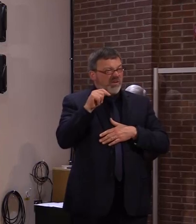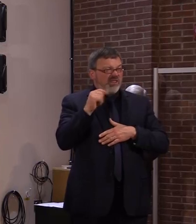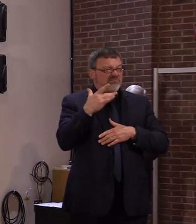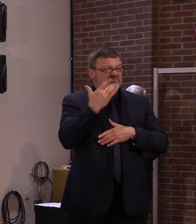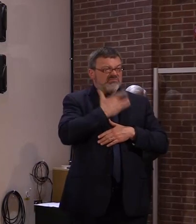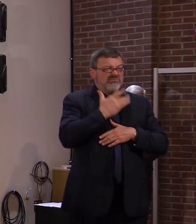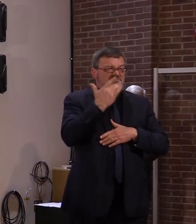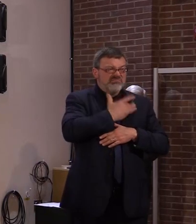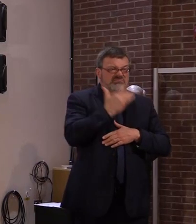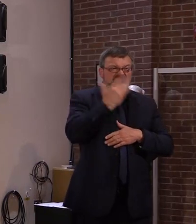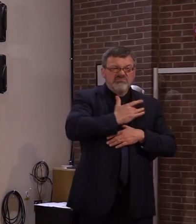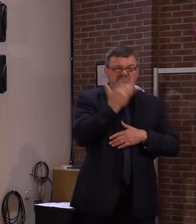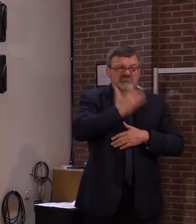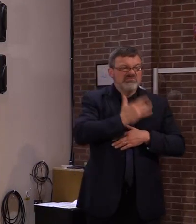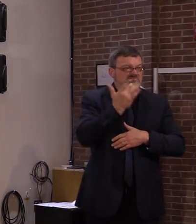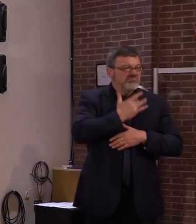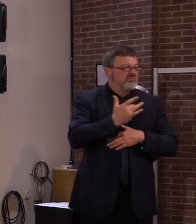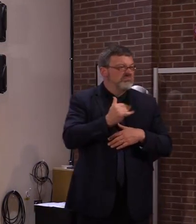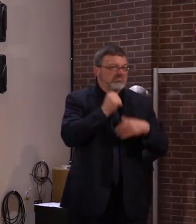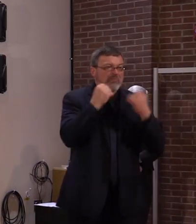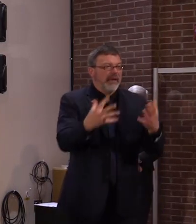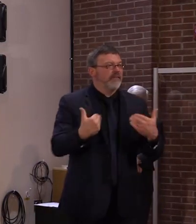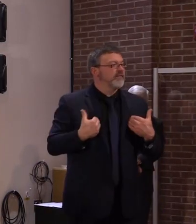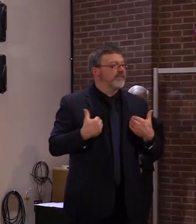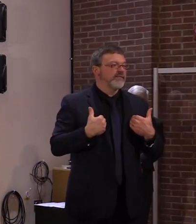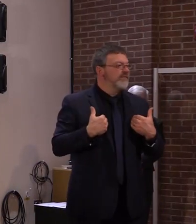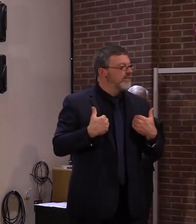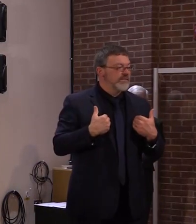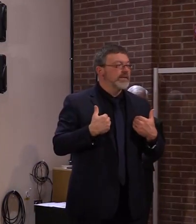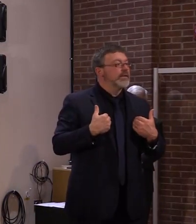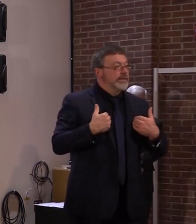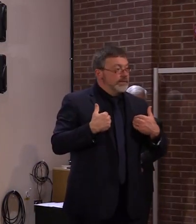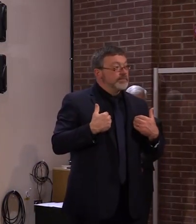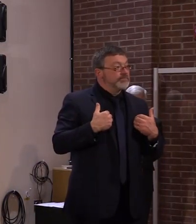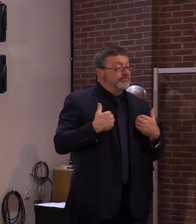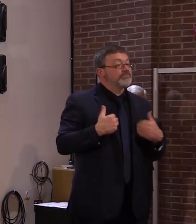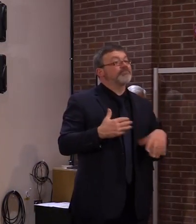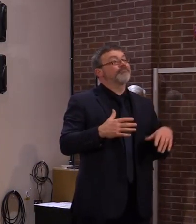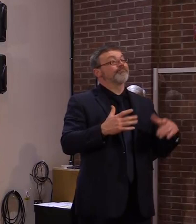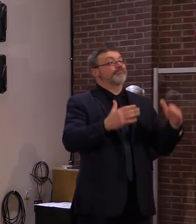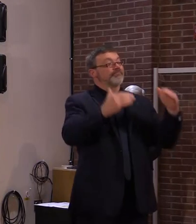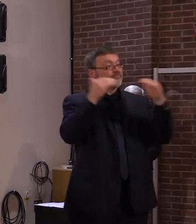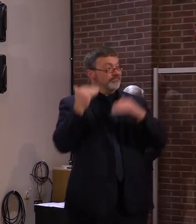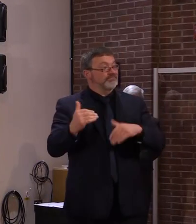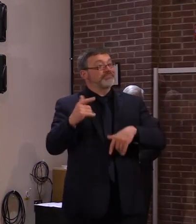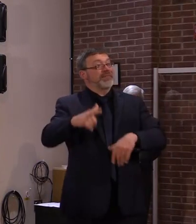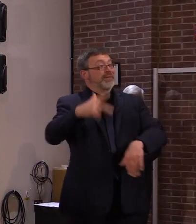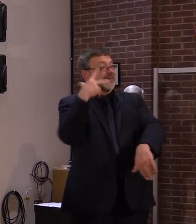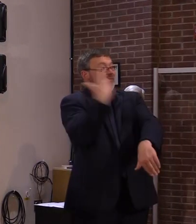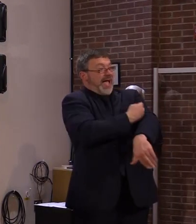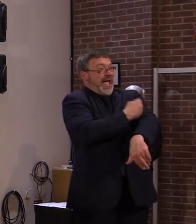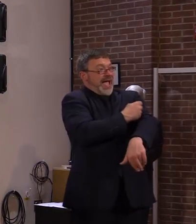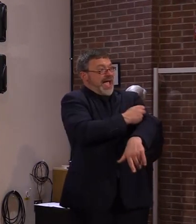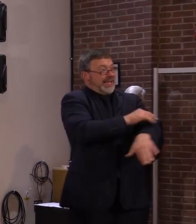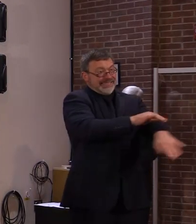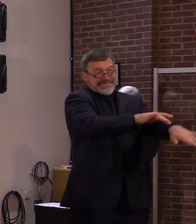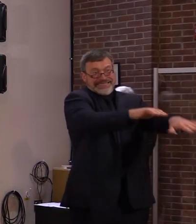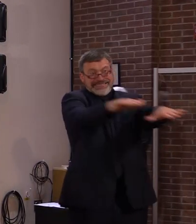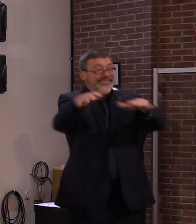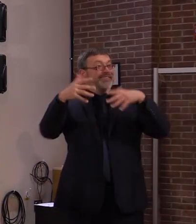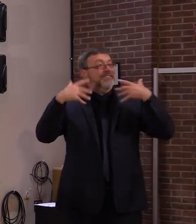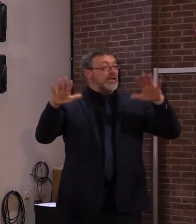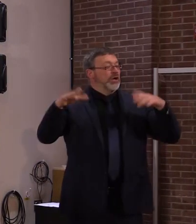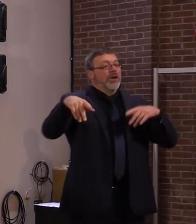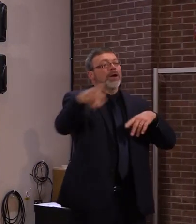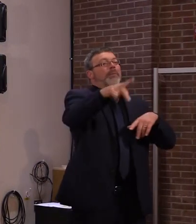In addition, we also got so many people vaccinated so efficiently and effectively early on, starting